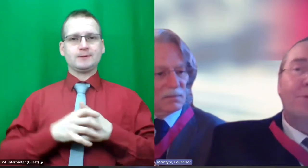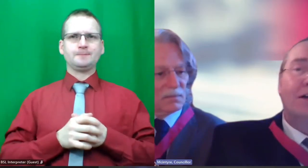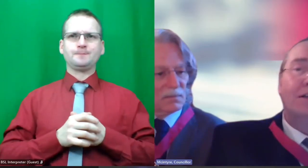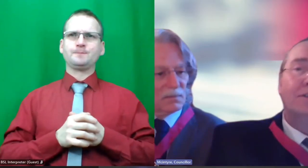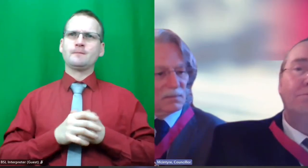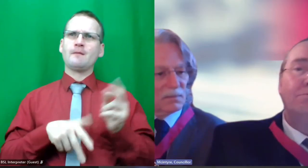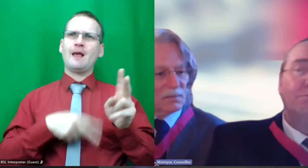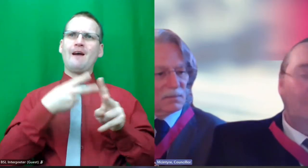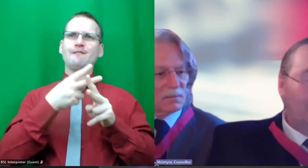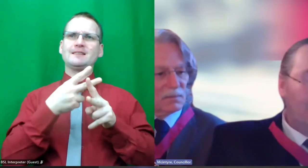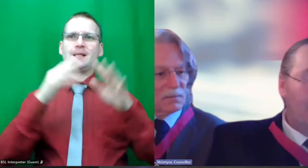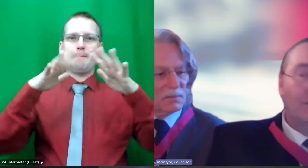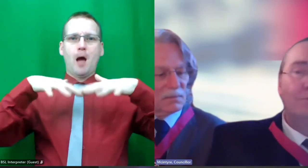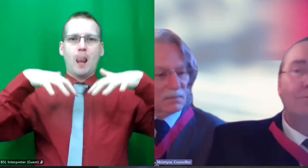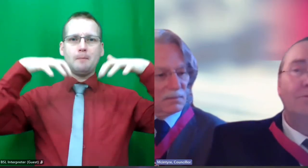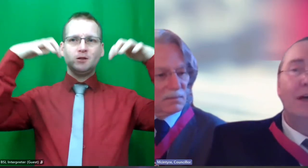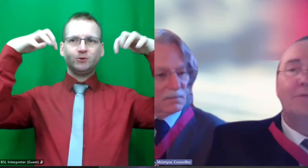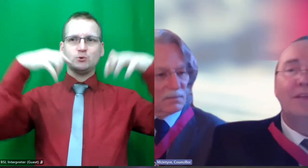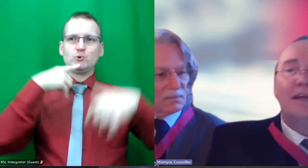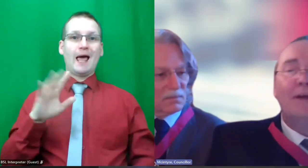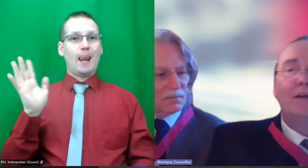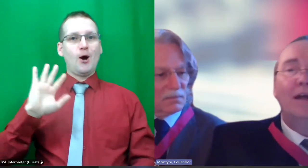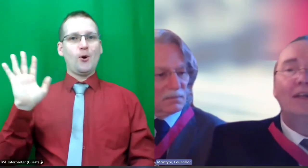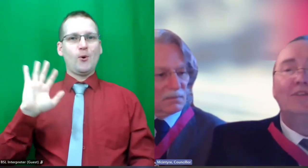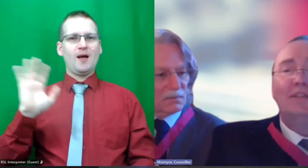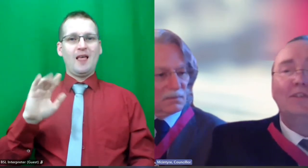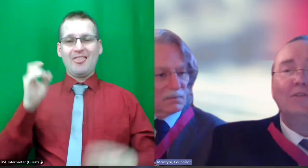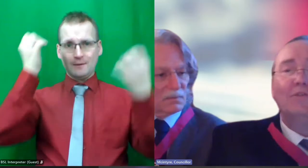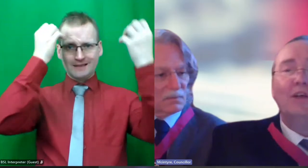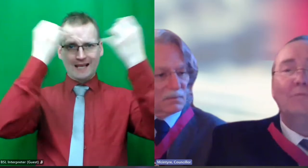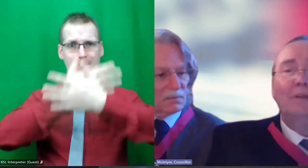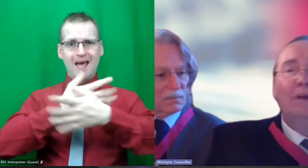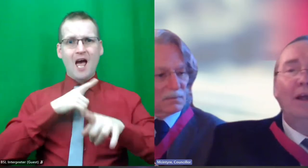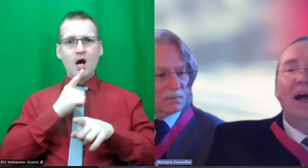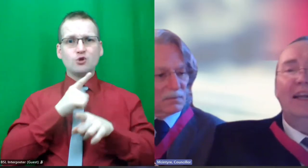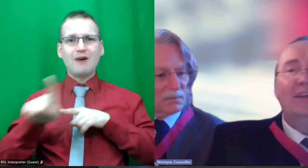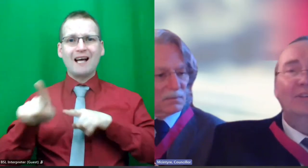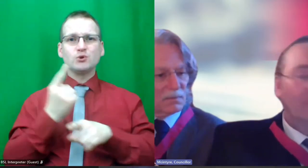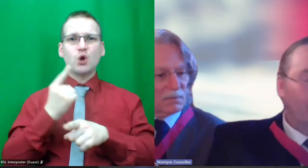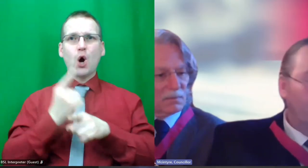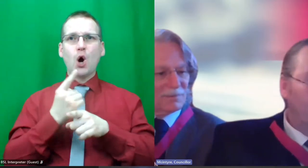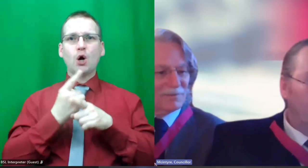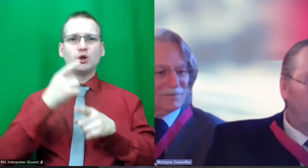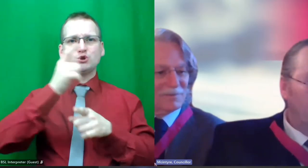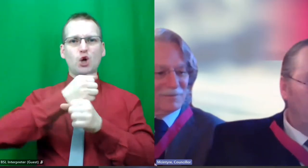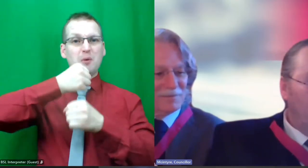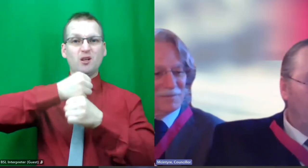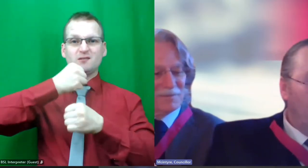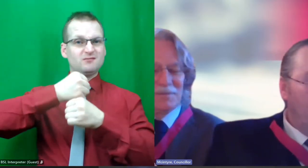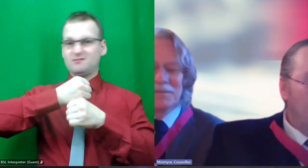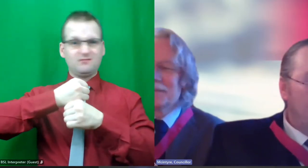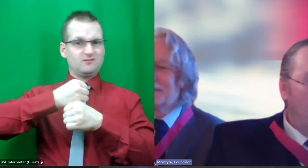visited the parlor to say hello. That was a nightmare. I tried to talk German and I couldn't.